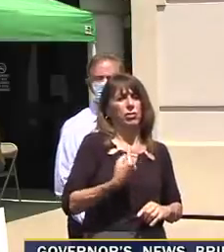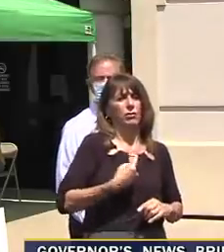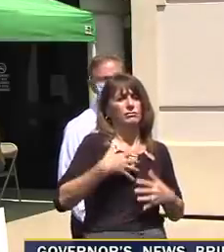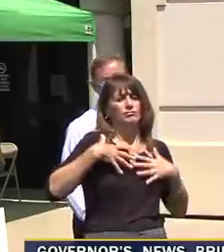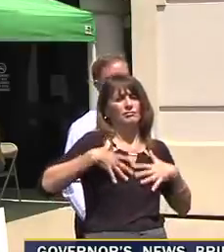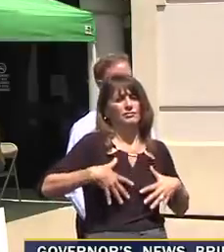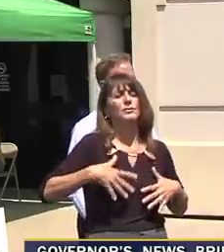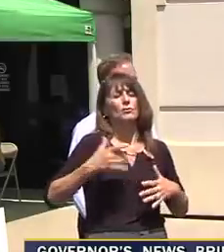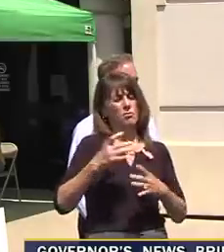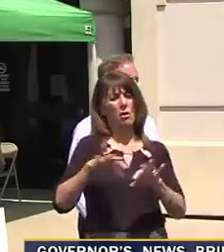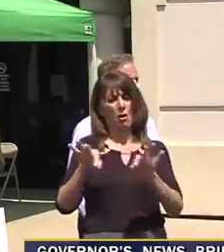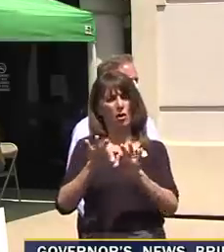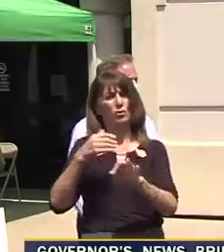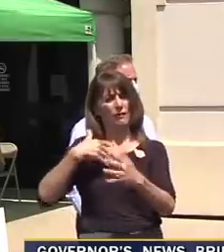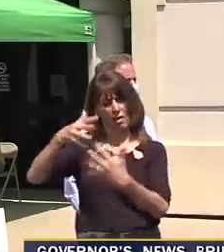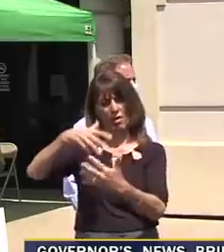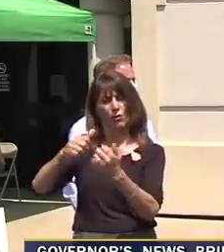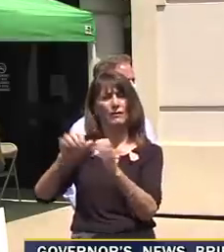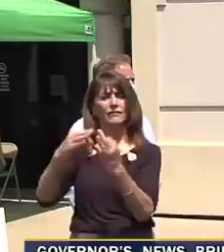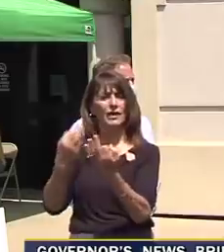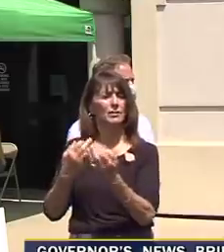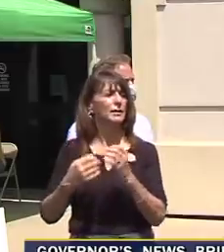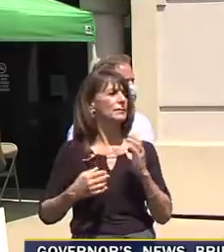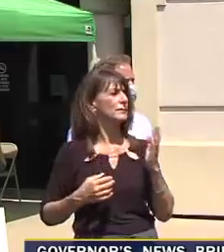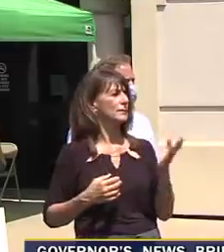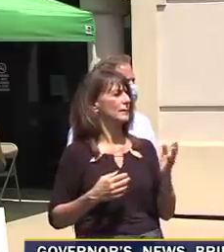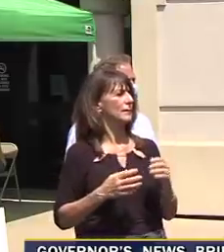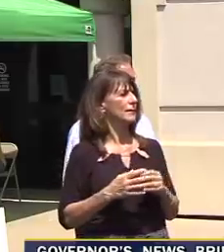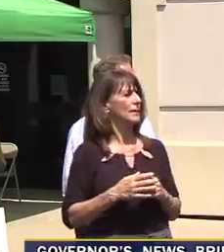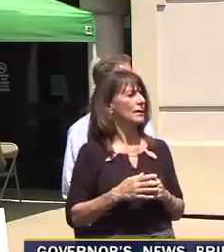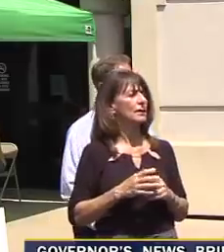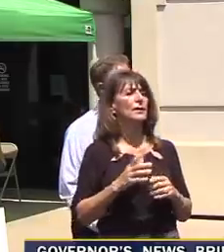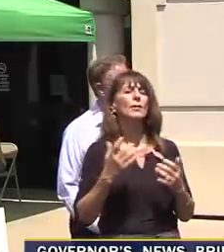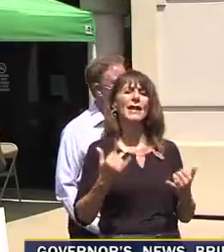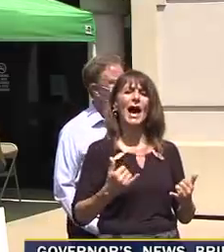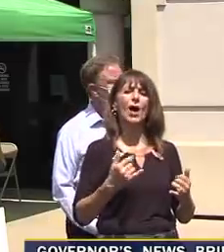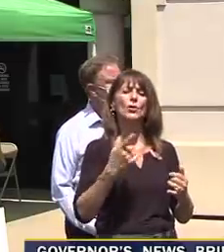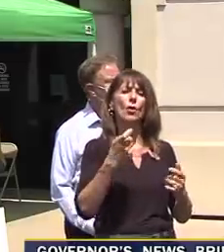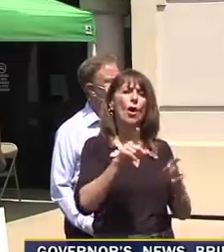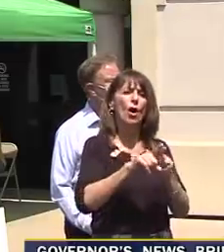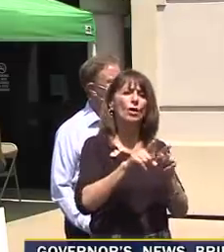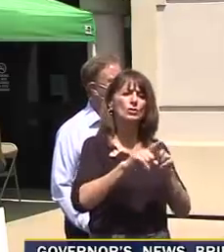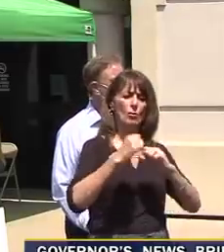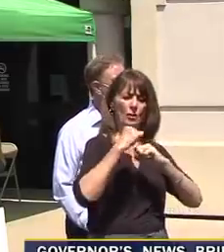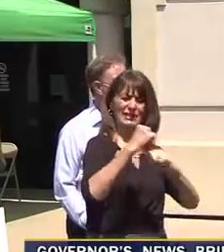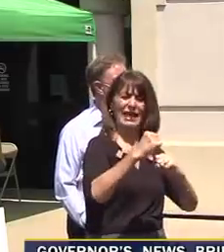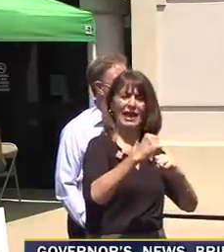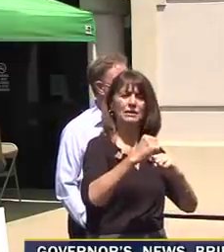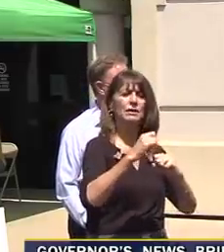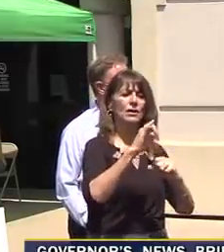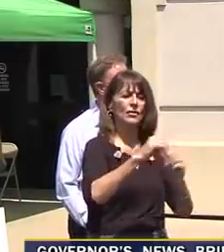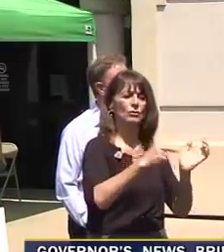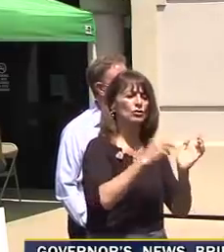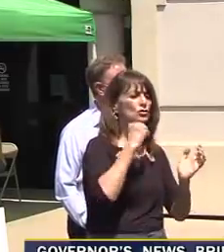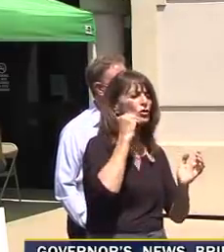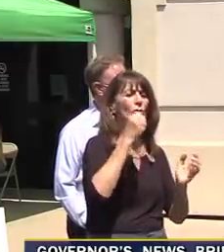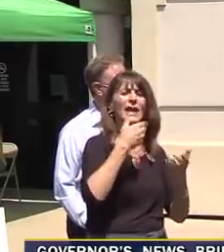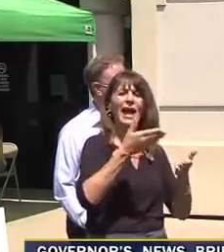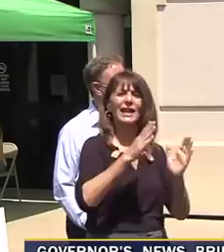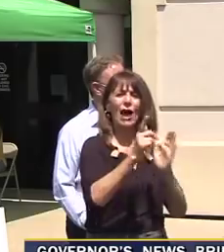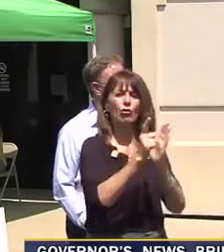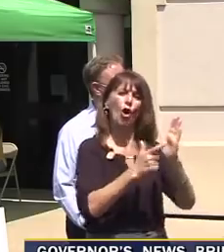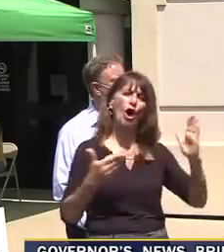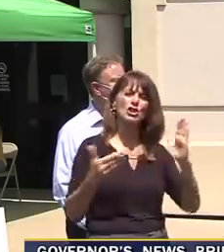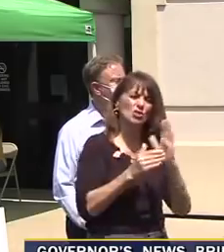increasing as well. You did give the nursing homes immunity from civil lawsuits. And some of the law firms have